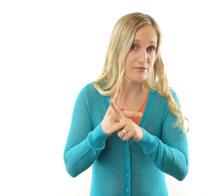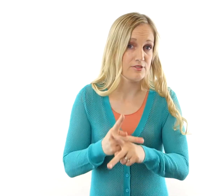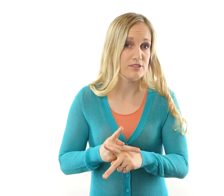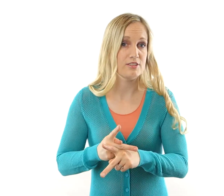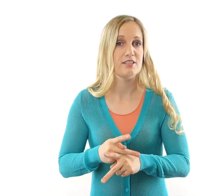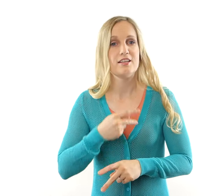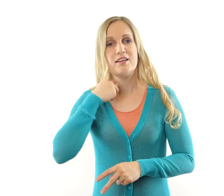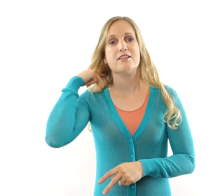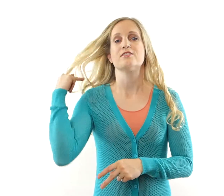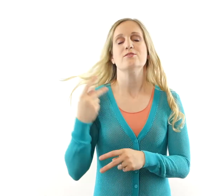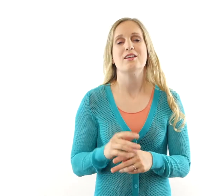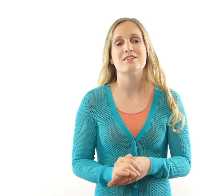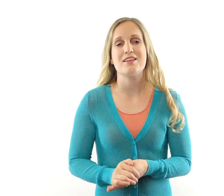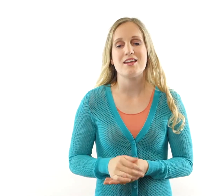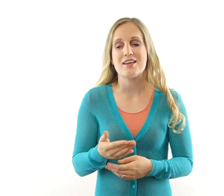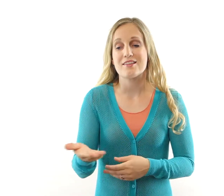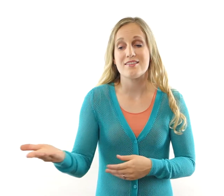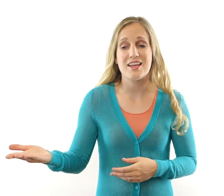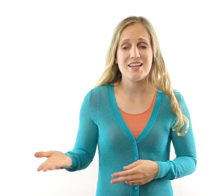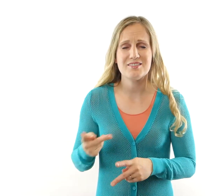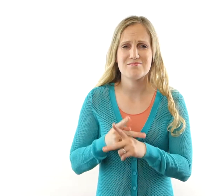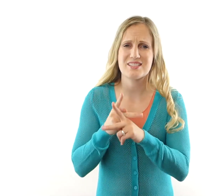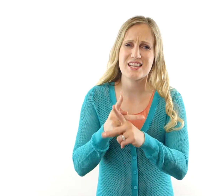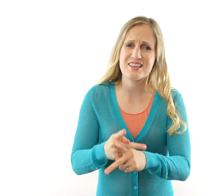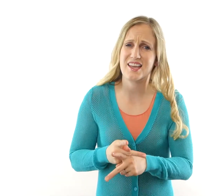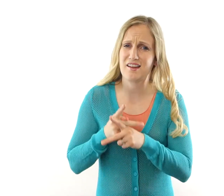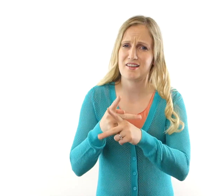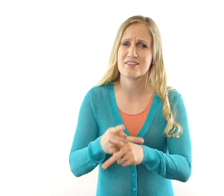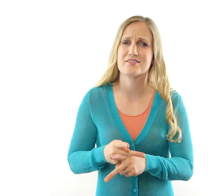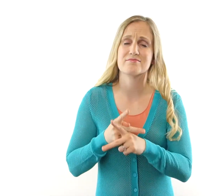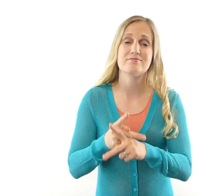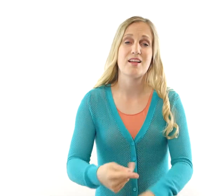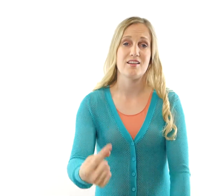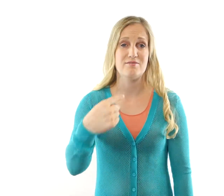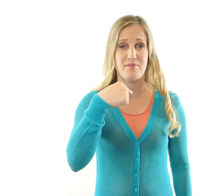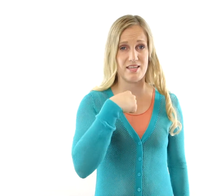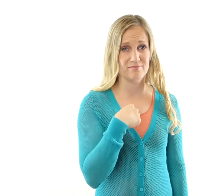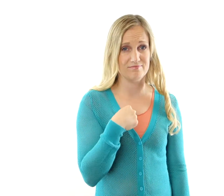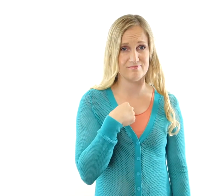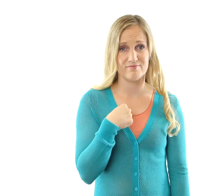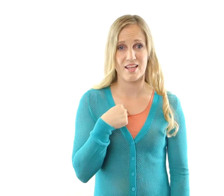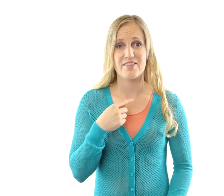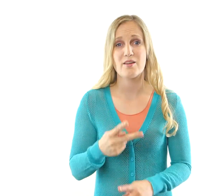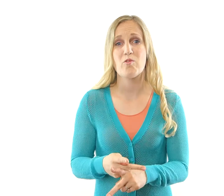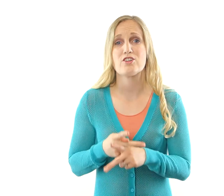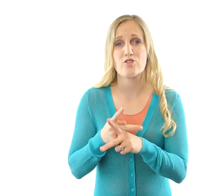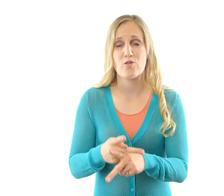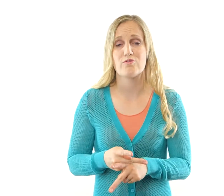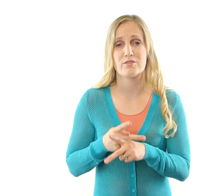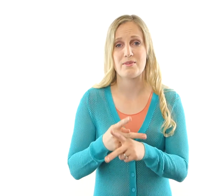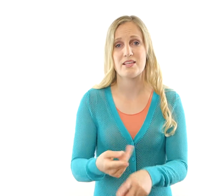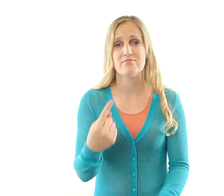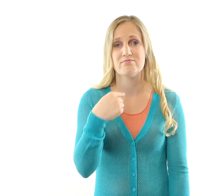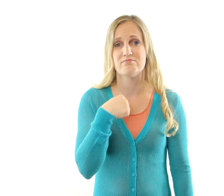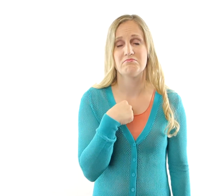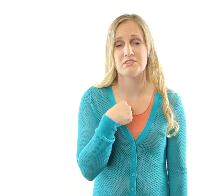careful. So that's like, they take care of me. They watch over me.